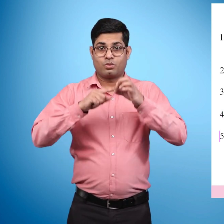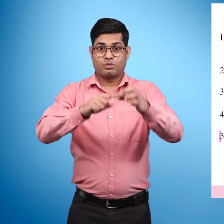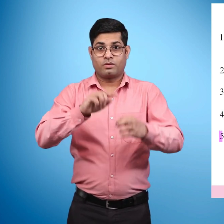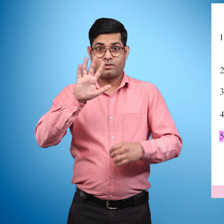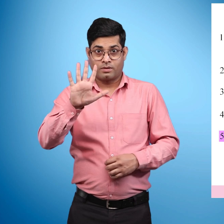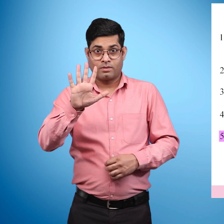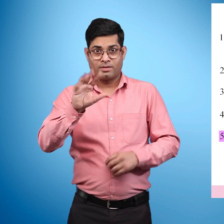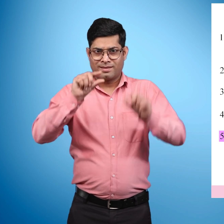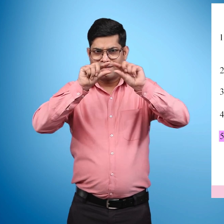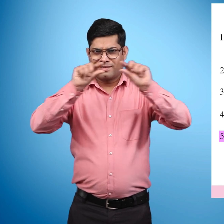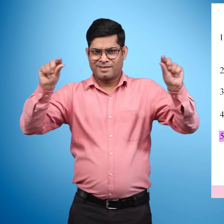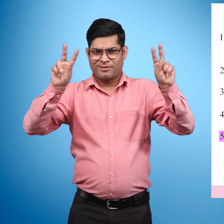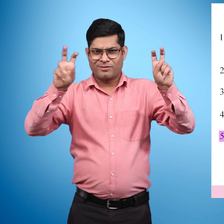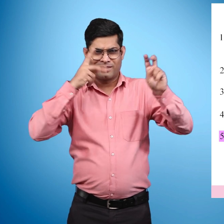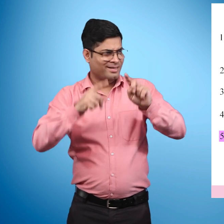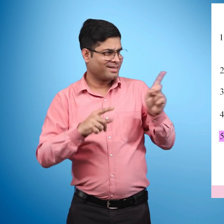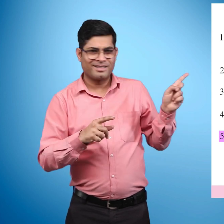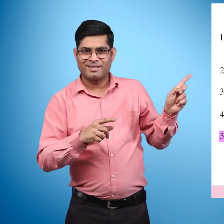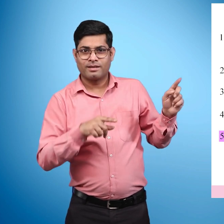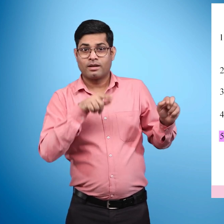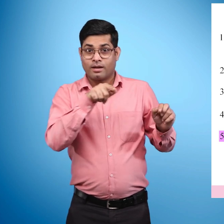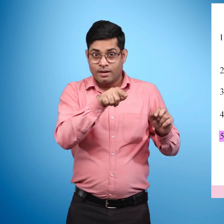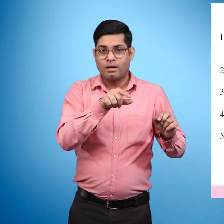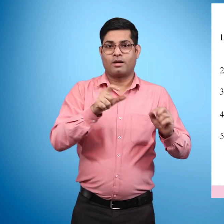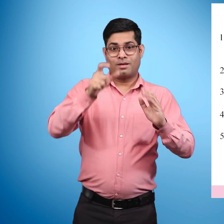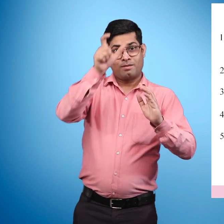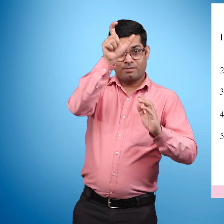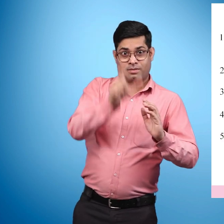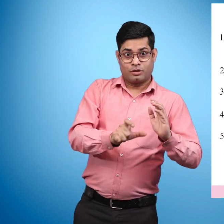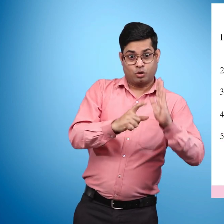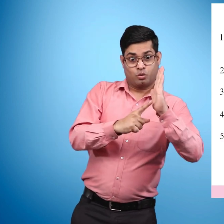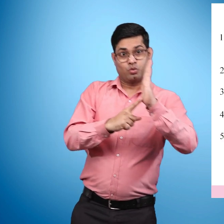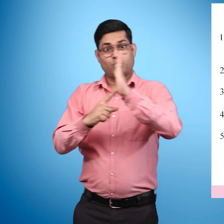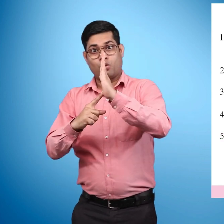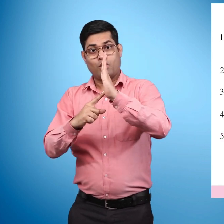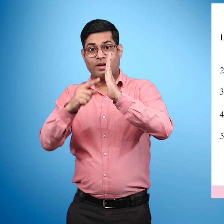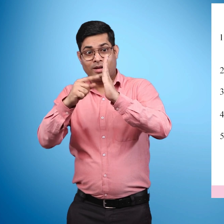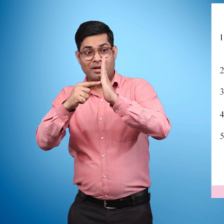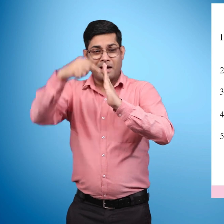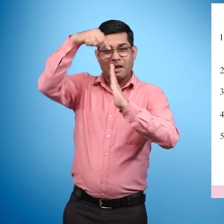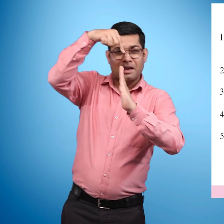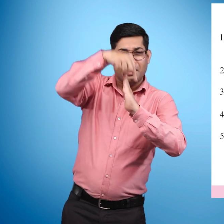Question number 5. Why did Vijay Singh say appearances can be deceptive?